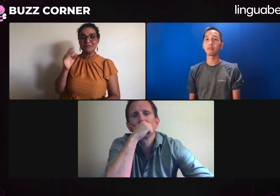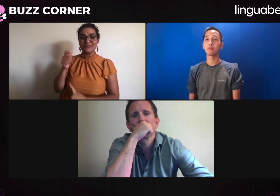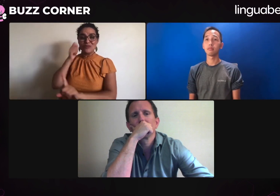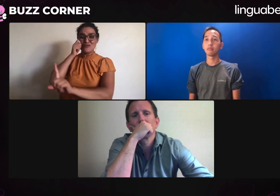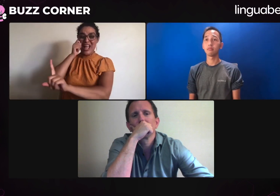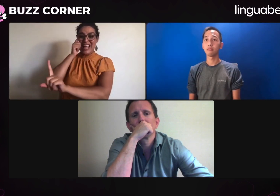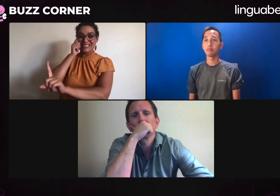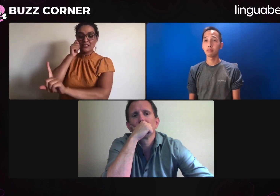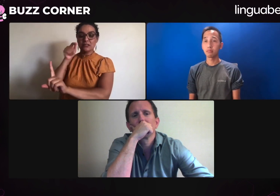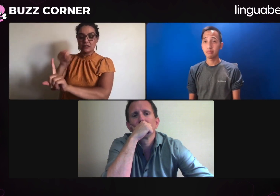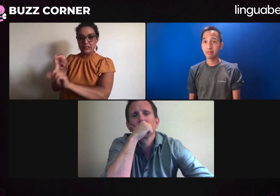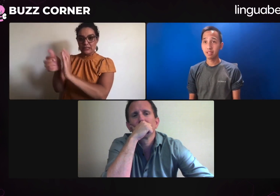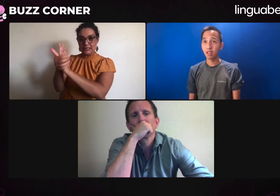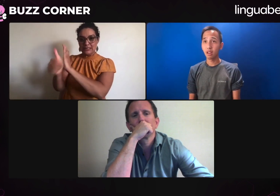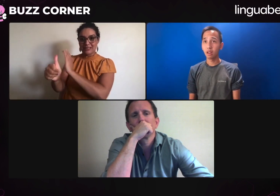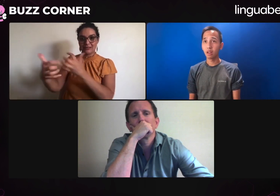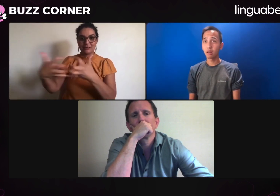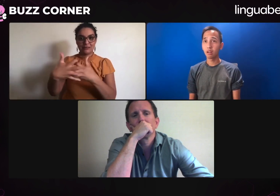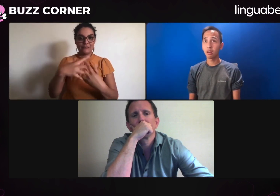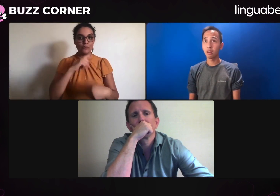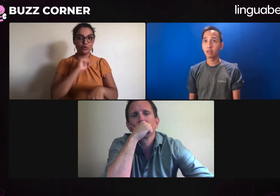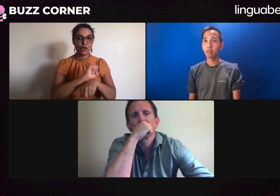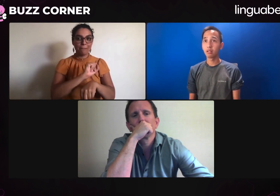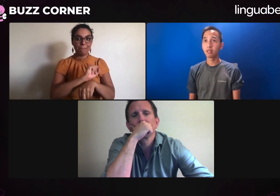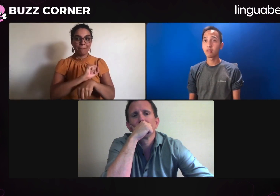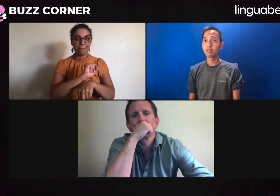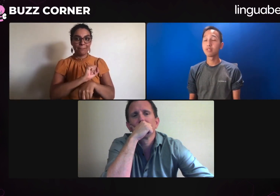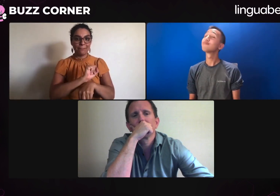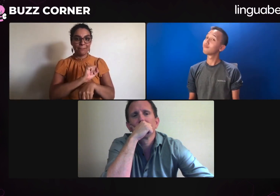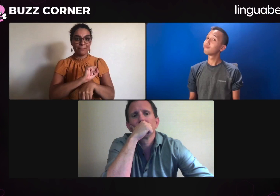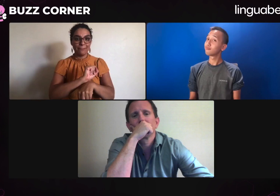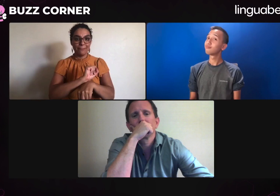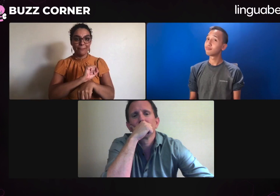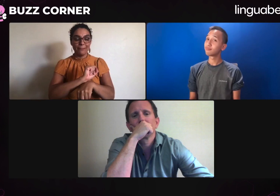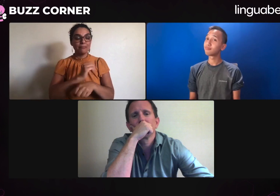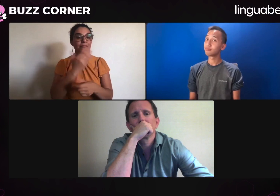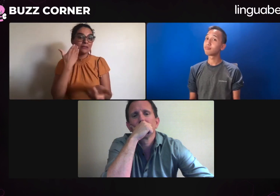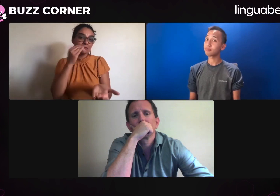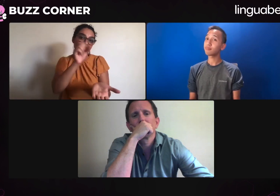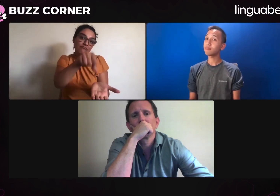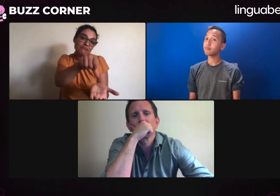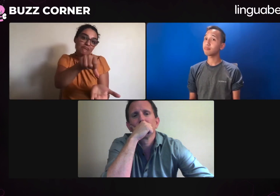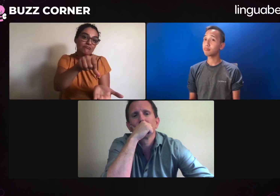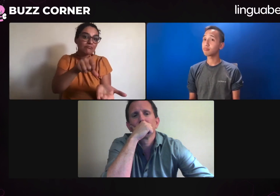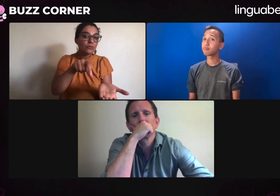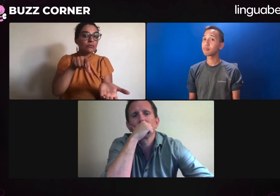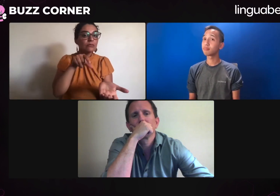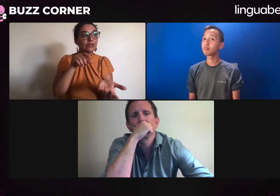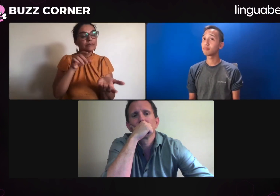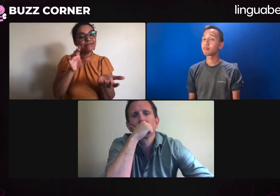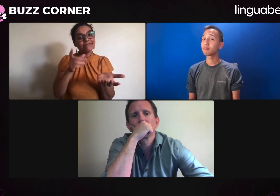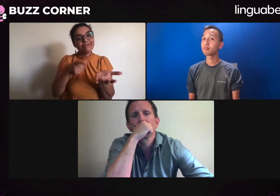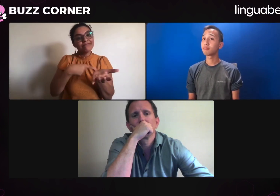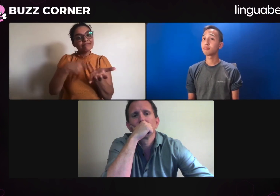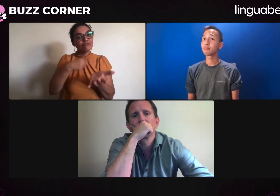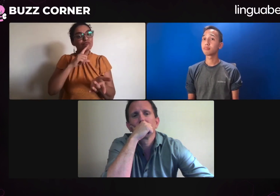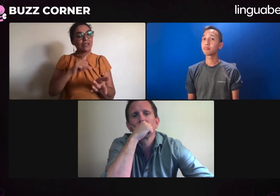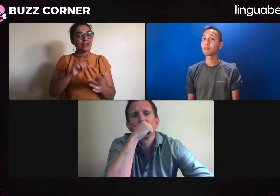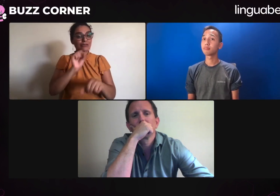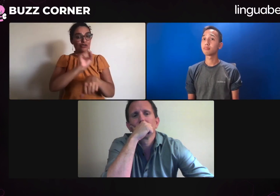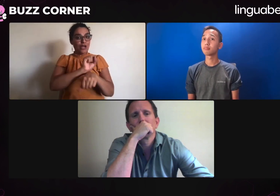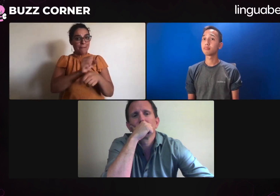coming from a place of not race per se, but skill for the assignment. Okay.